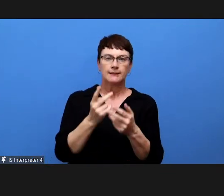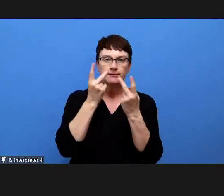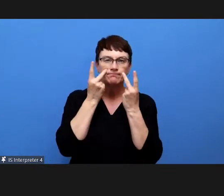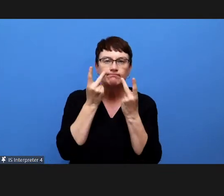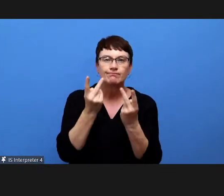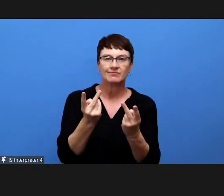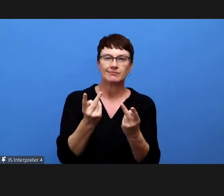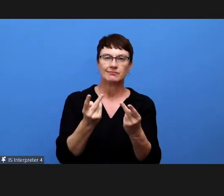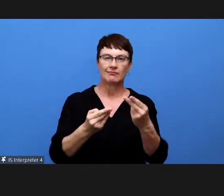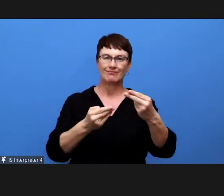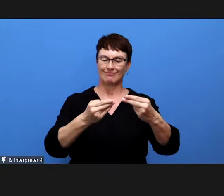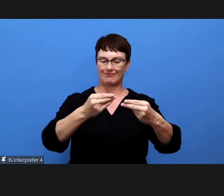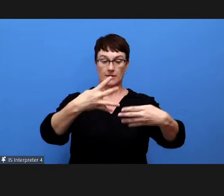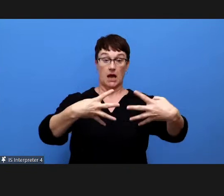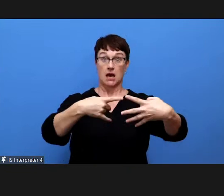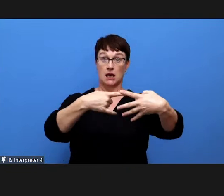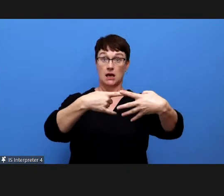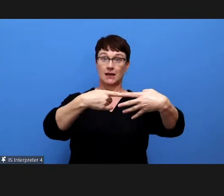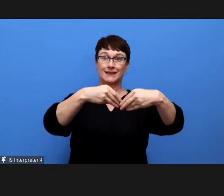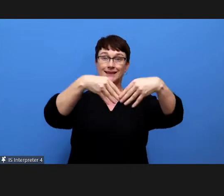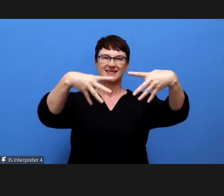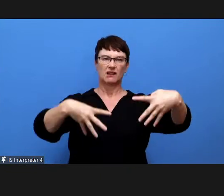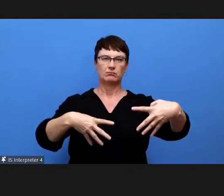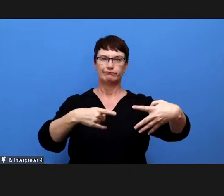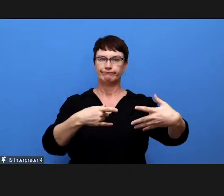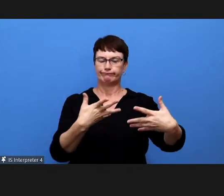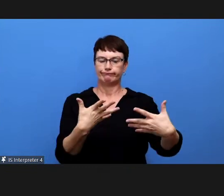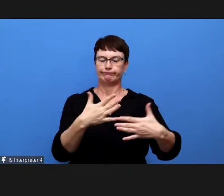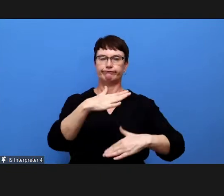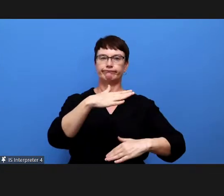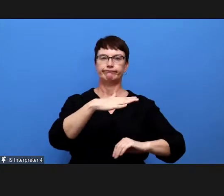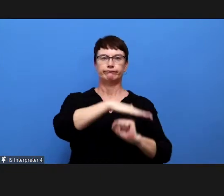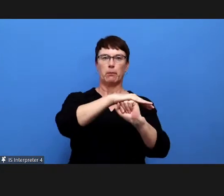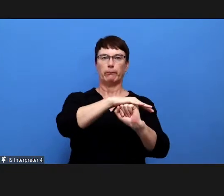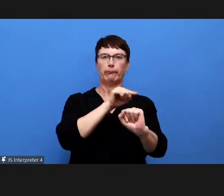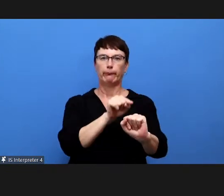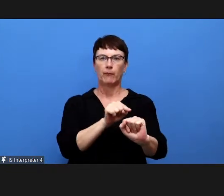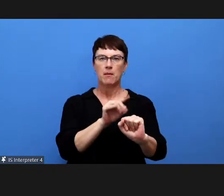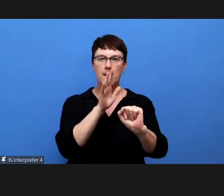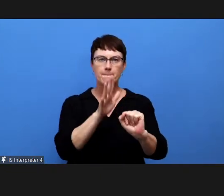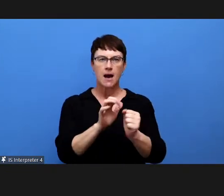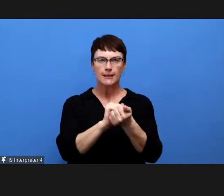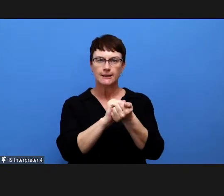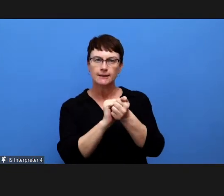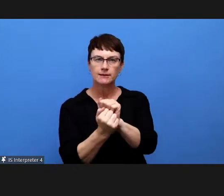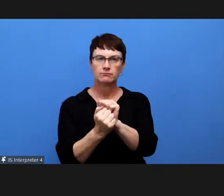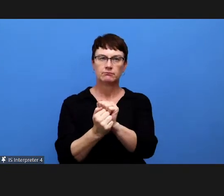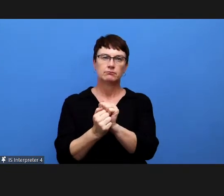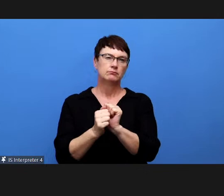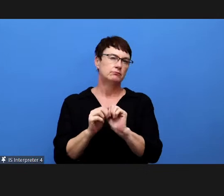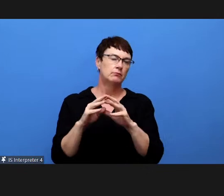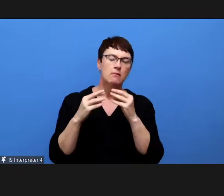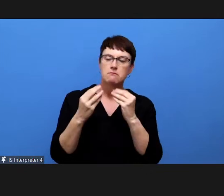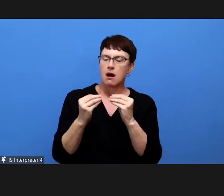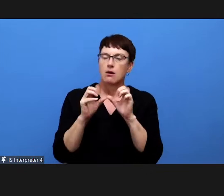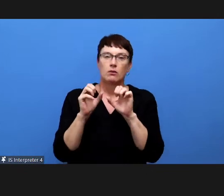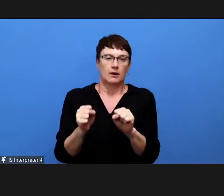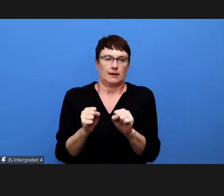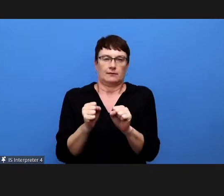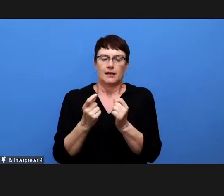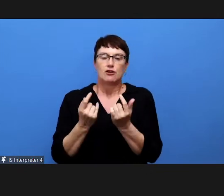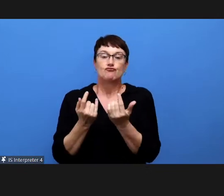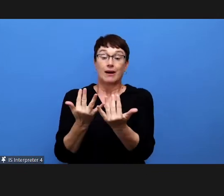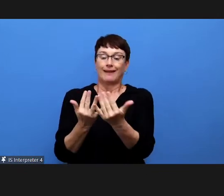how inclusive we are, how many green jobs are we generating. These questions are questions that need to be